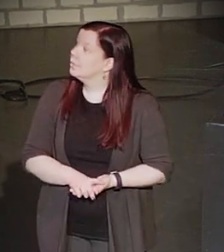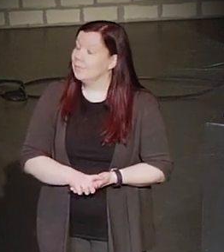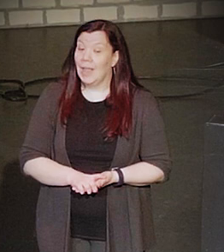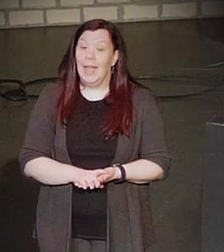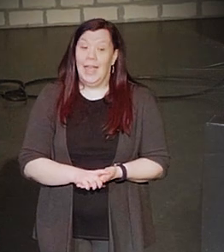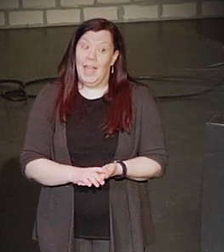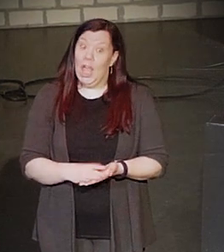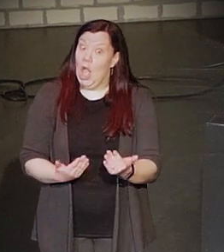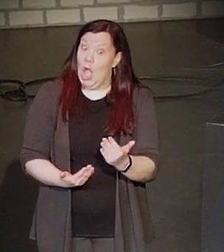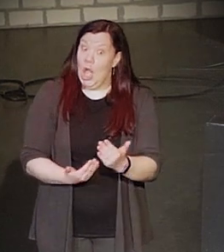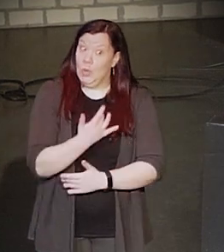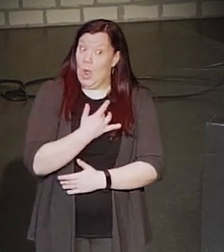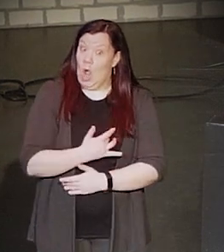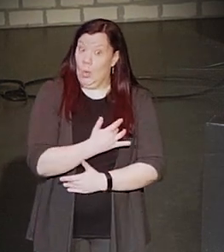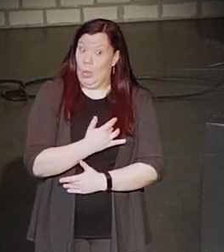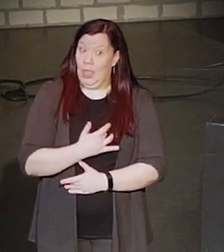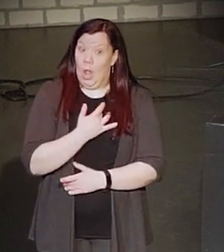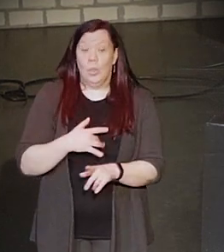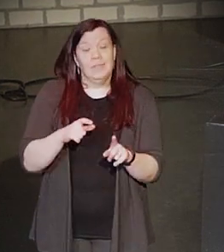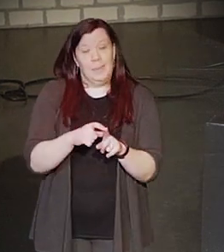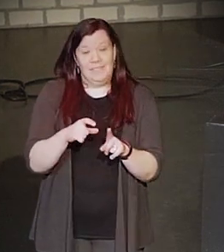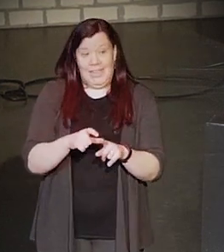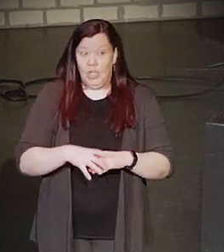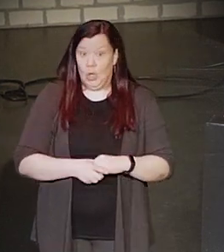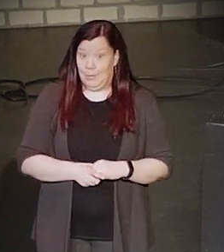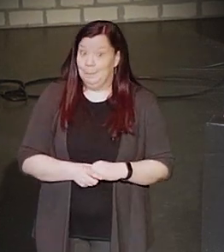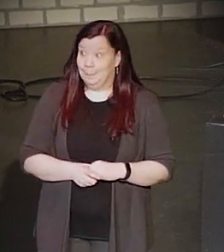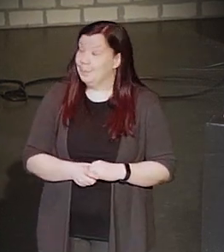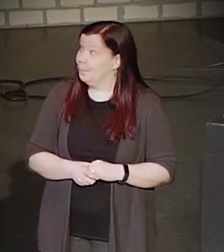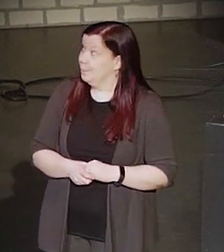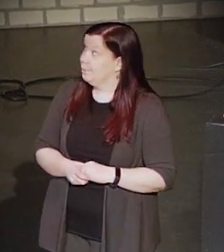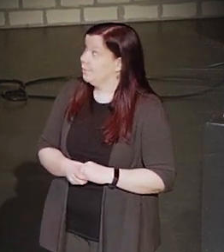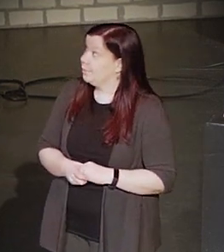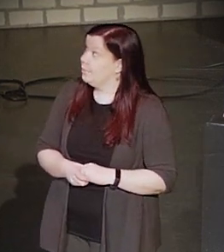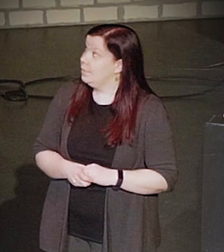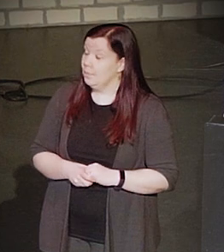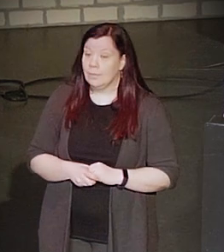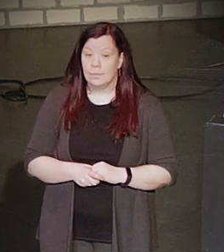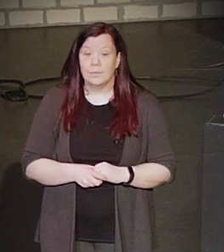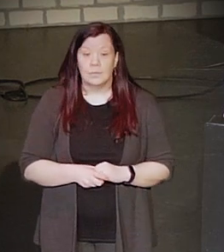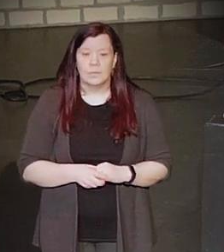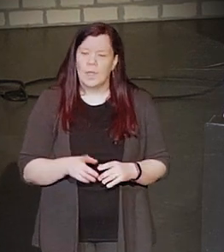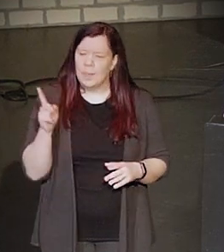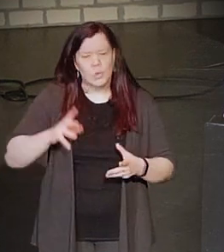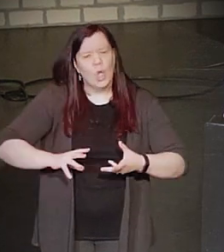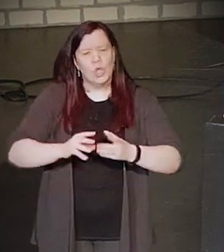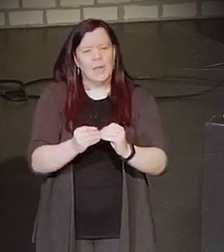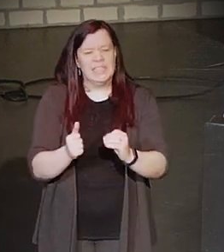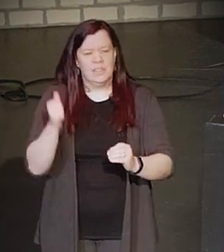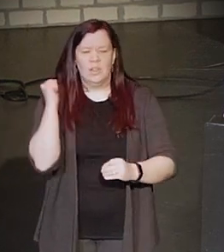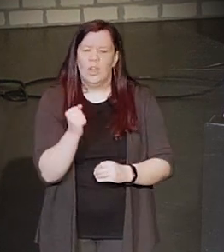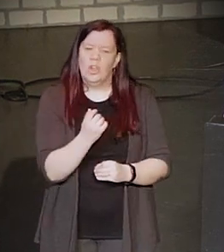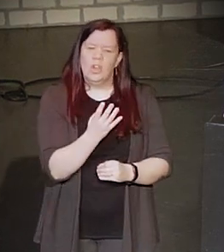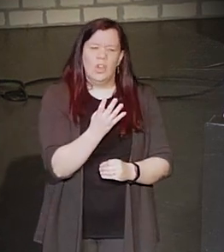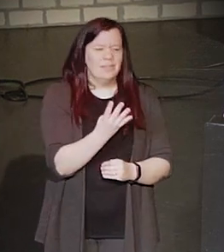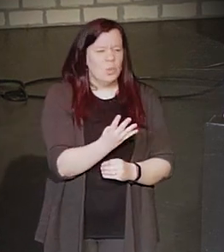Another oath, the oath of Demophantos, which had been actually invented a period earlier in about 411, 410, when